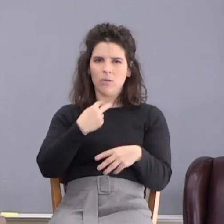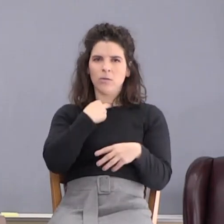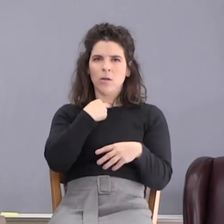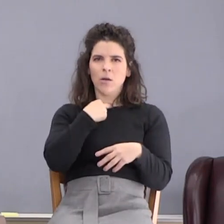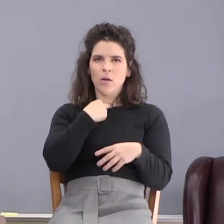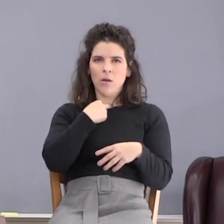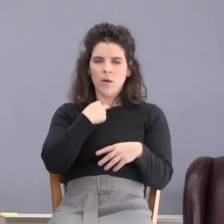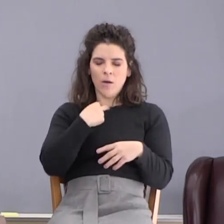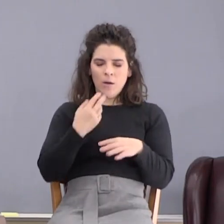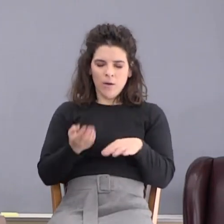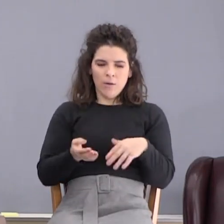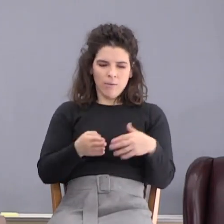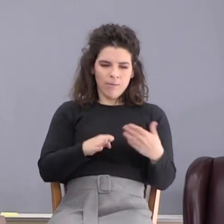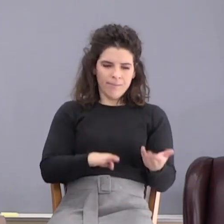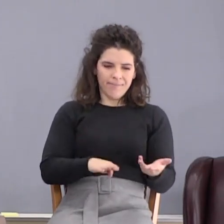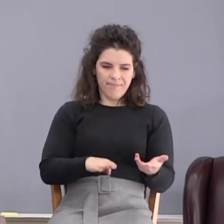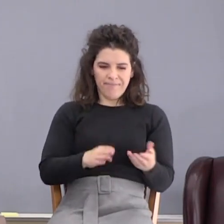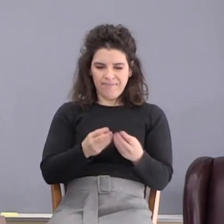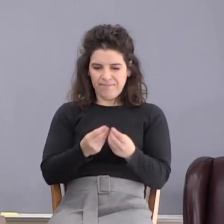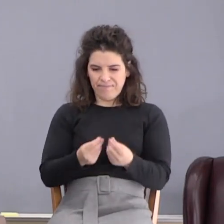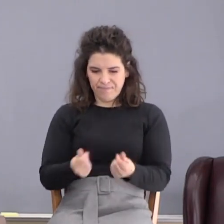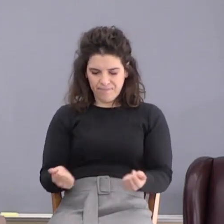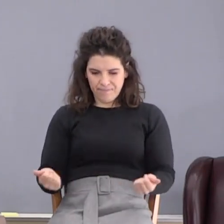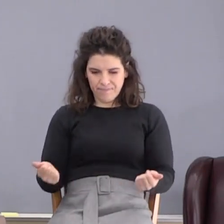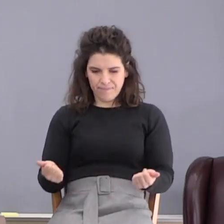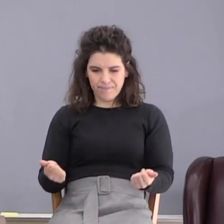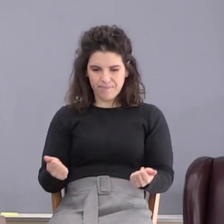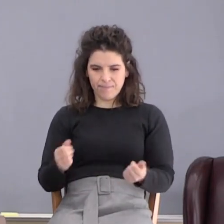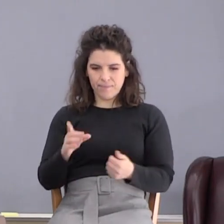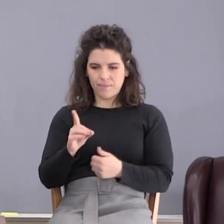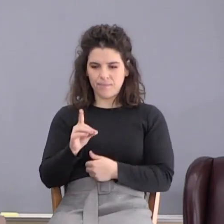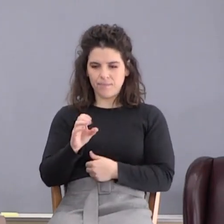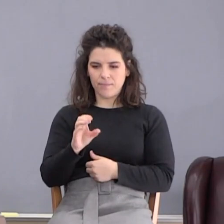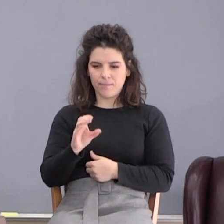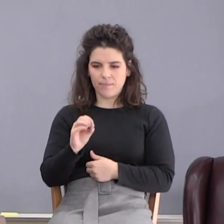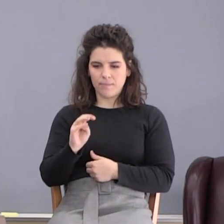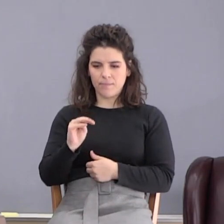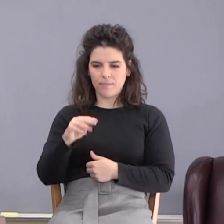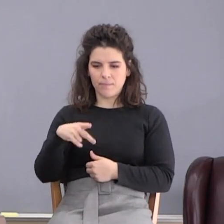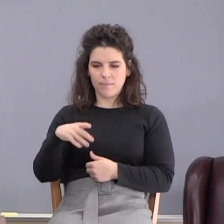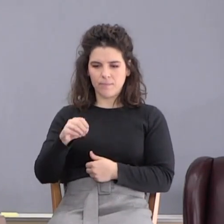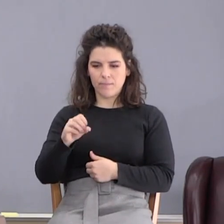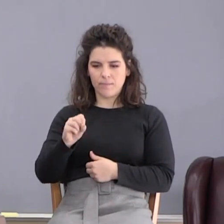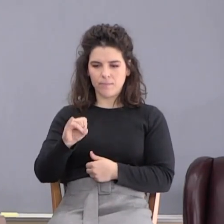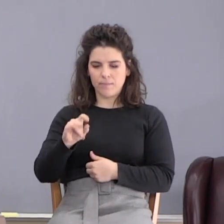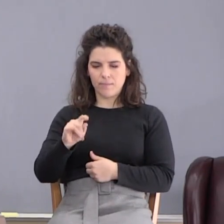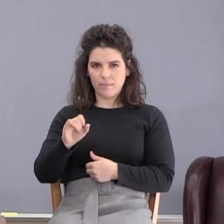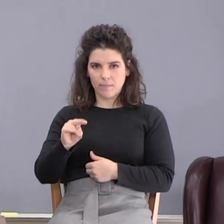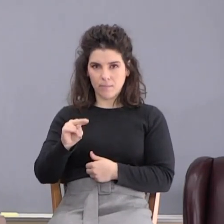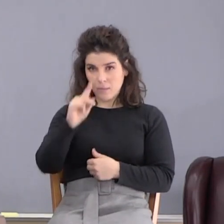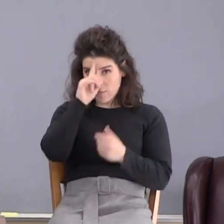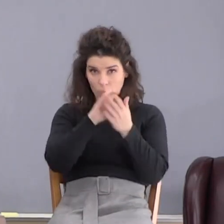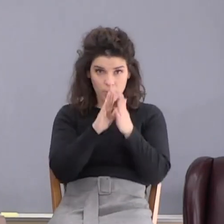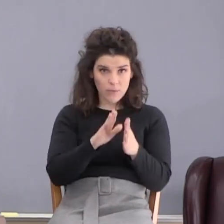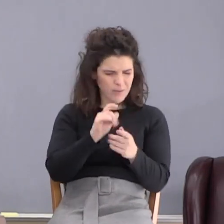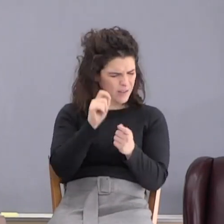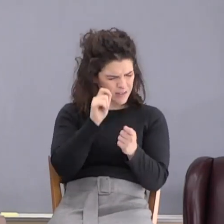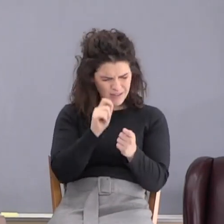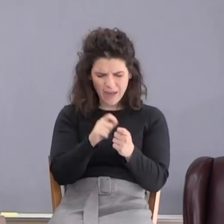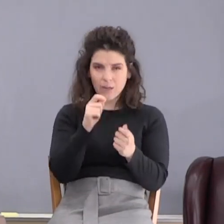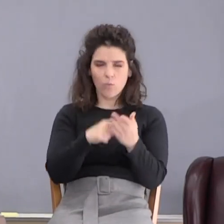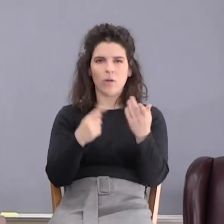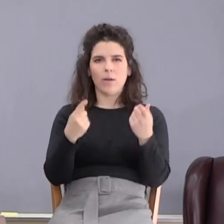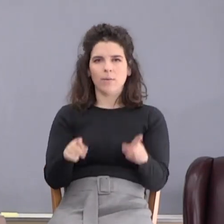to death, decay, decomposition. And for the believer, that's exactly what